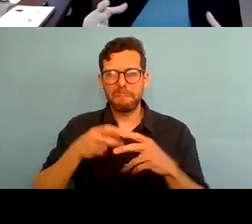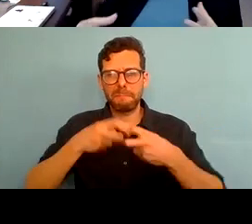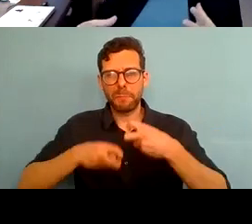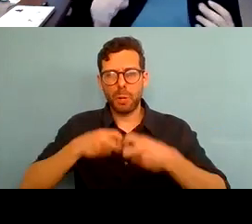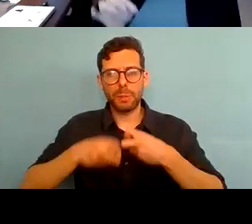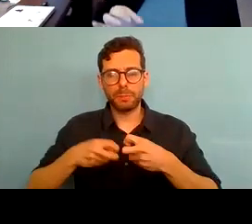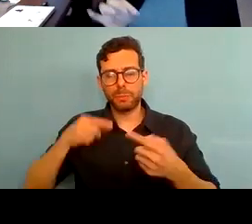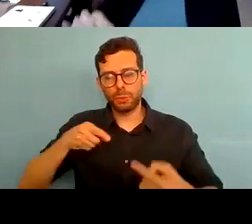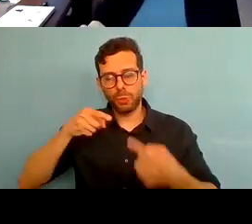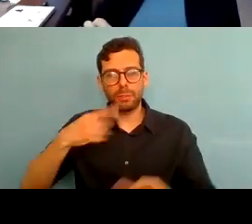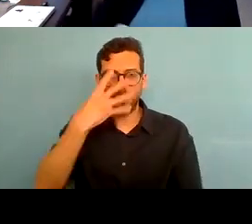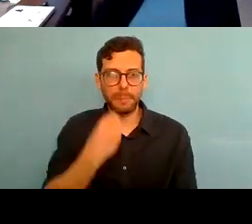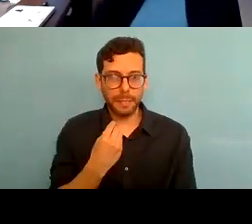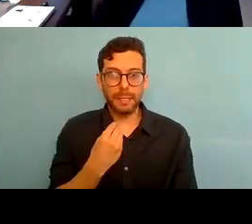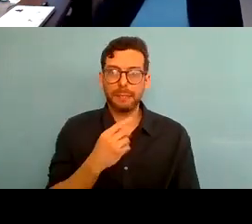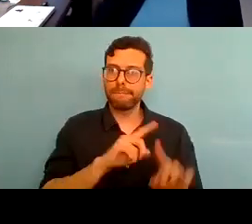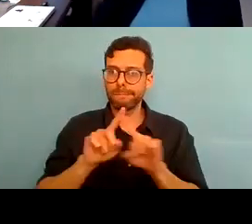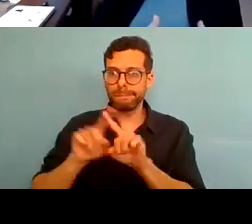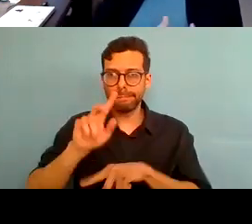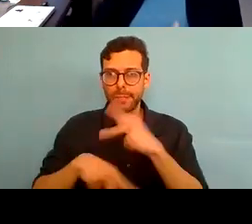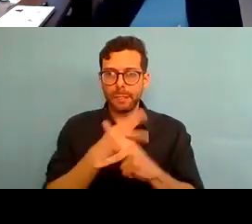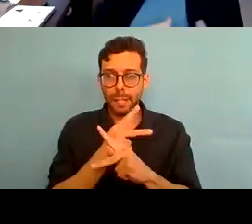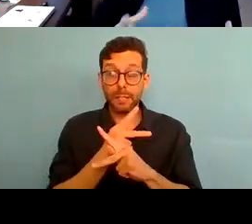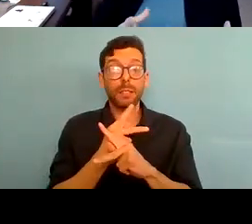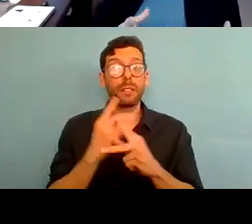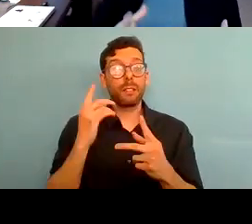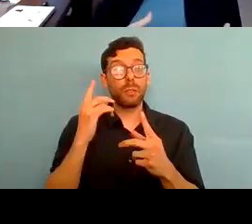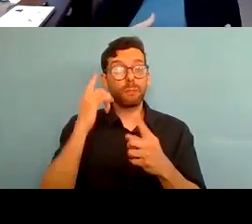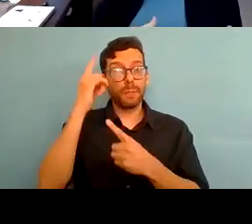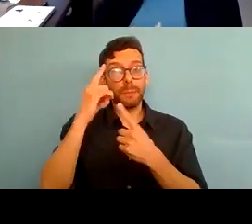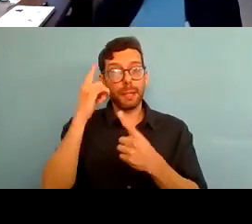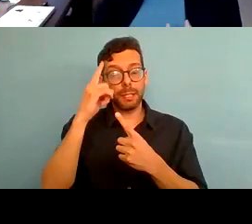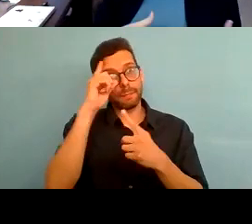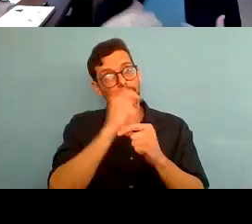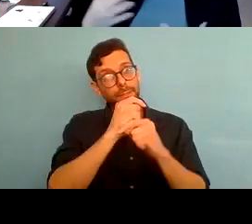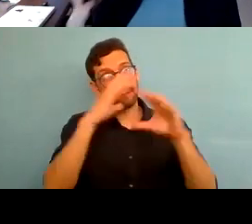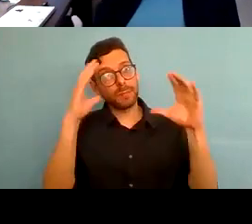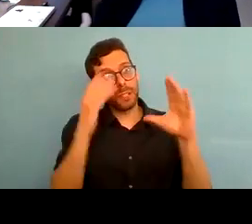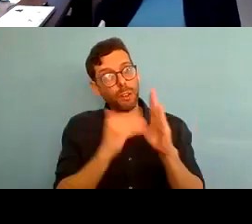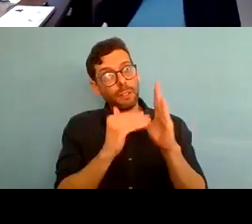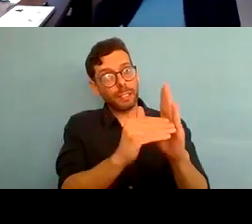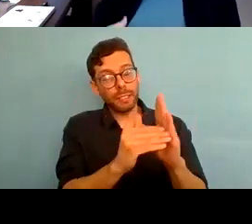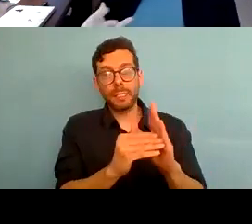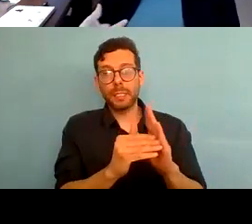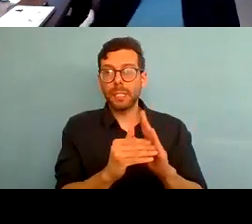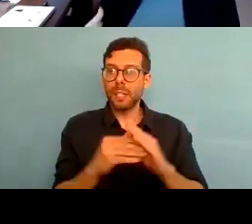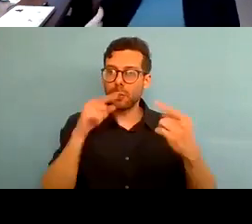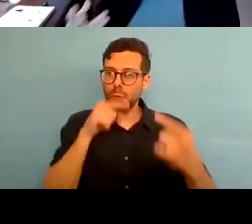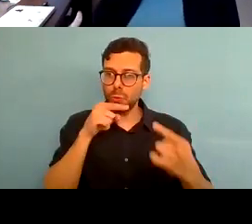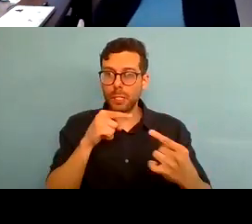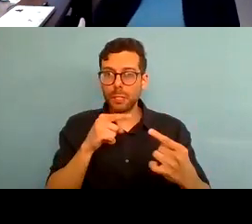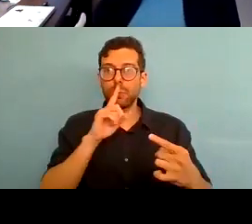lots of different types of insomnia. And when we think about it, kind of the one we often think about is trouble falling asleep. So we refer to